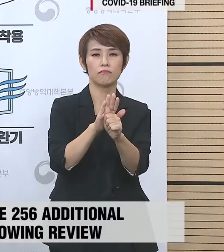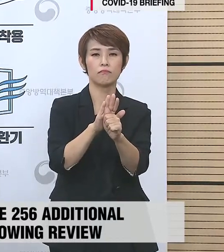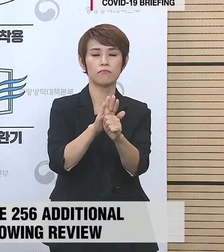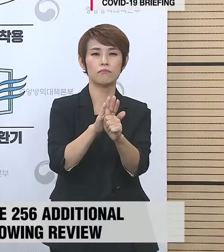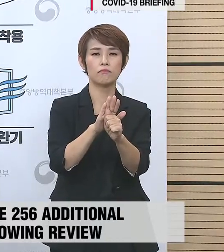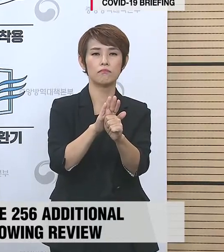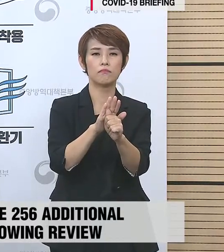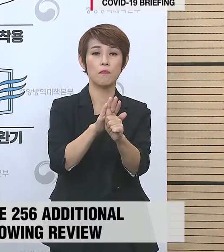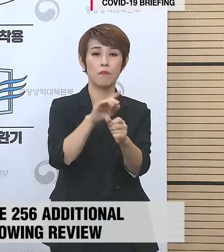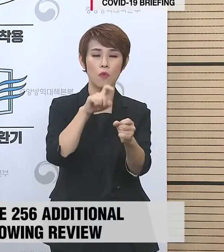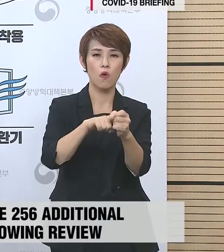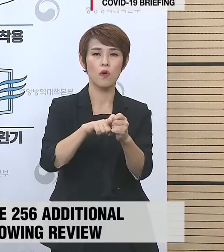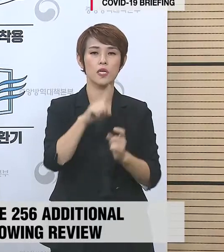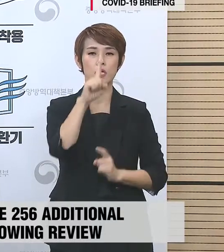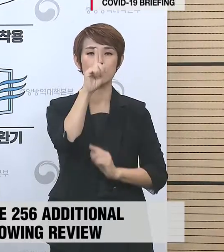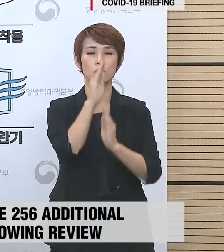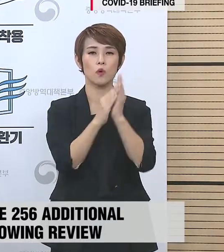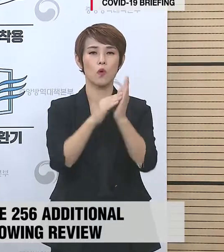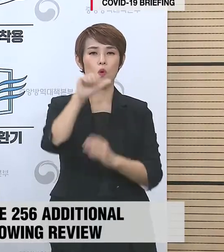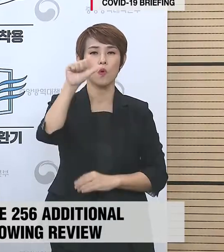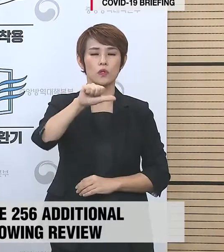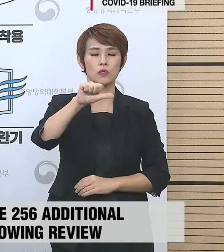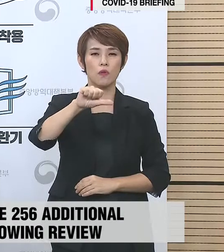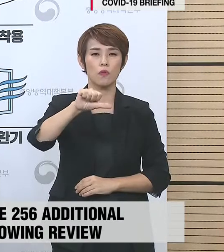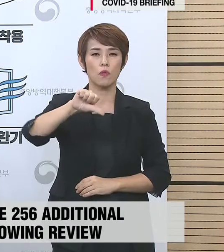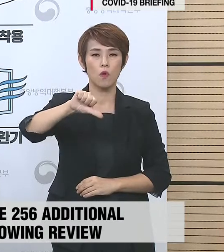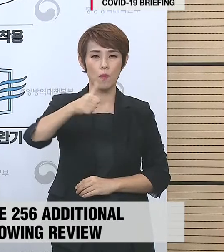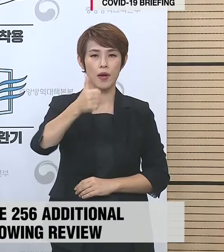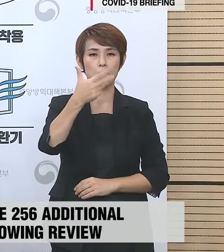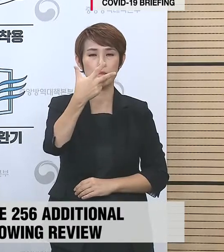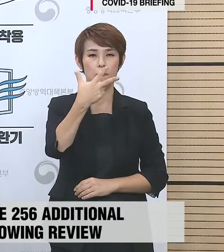the clinical trials. And we have seen